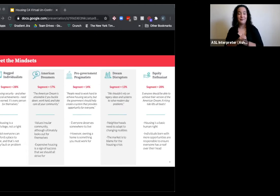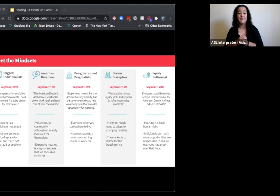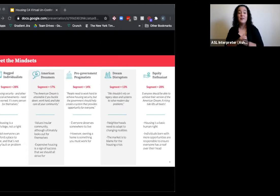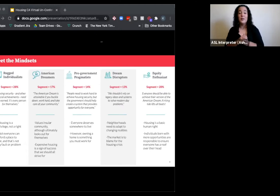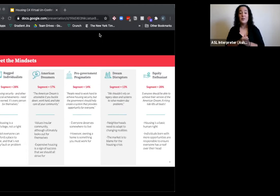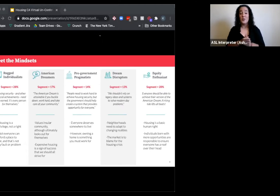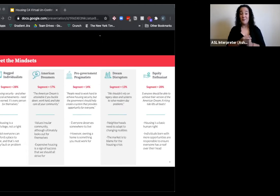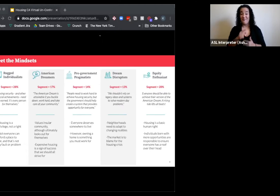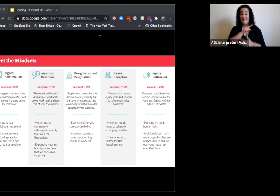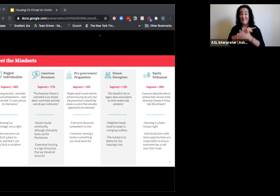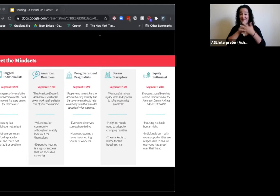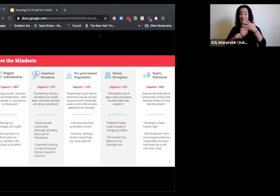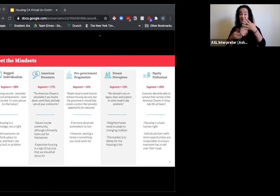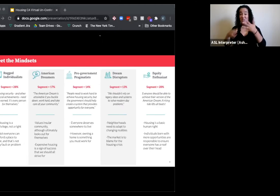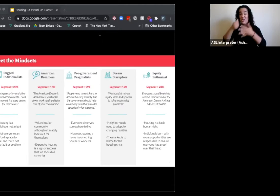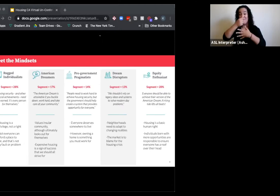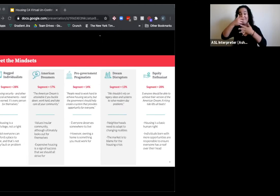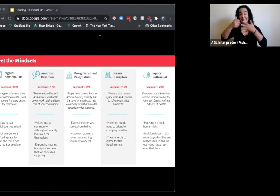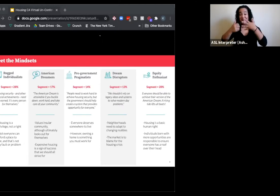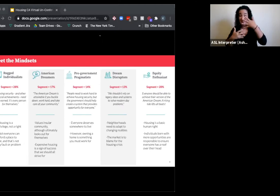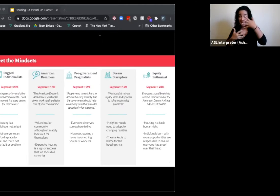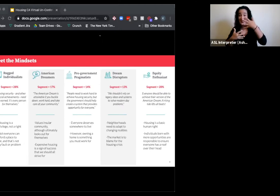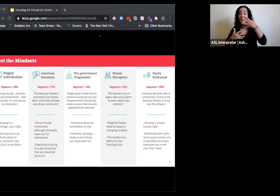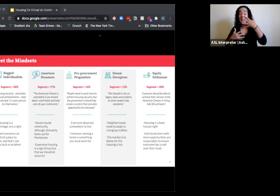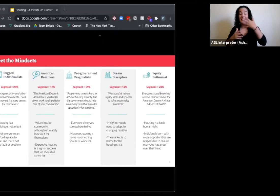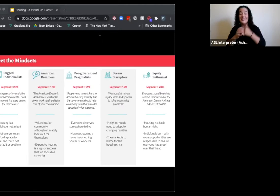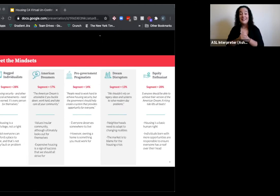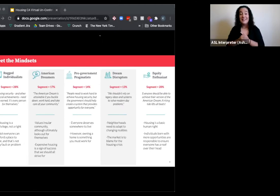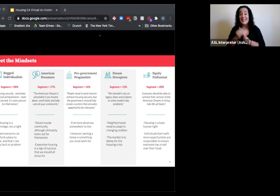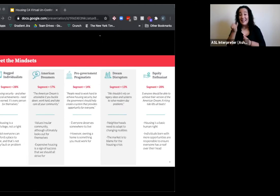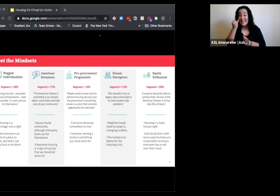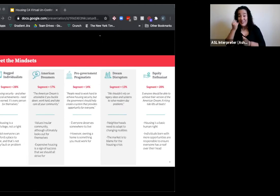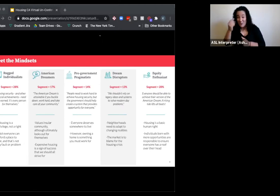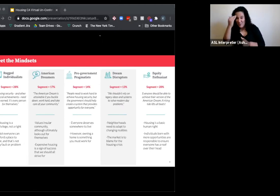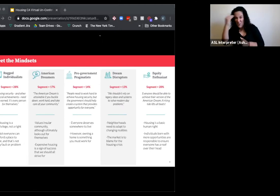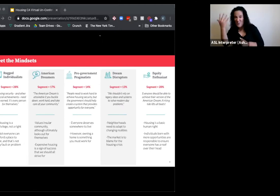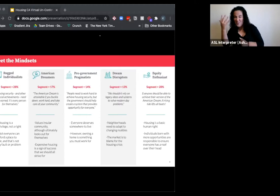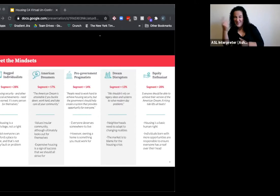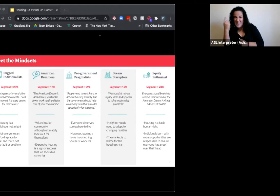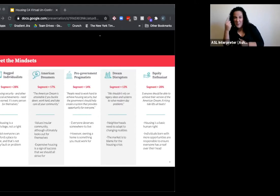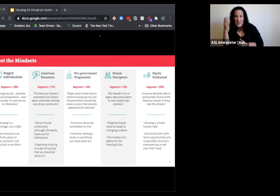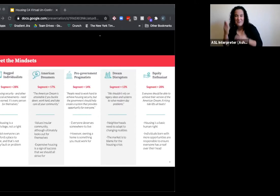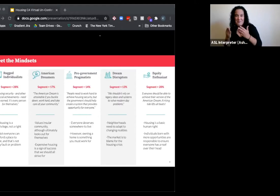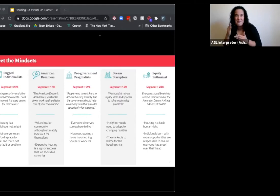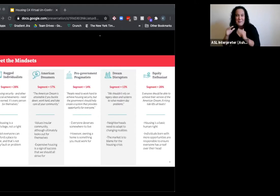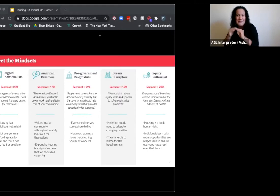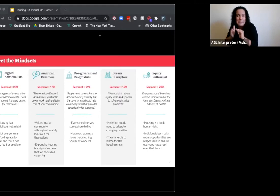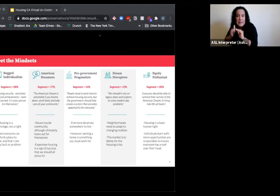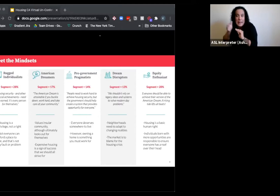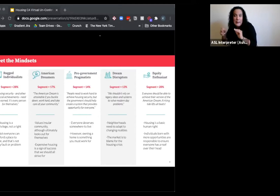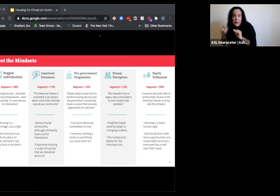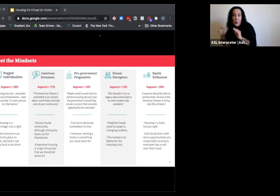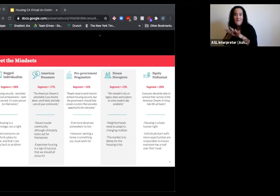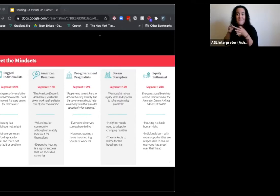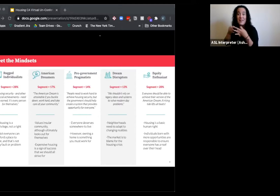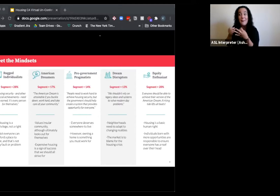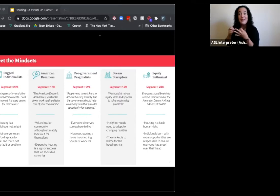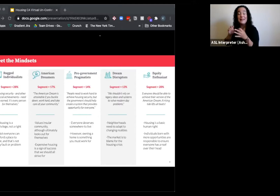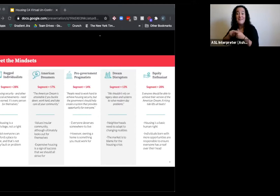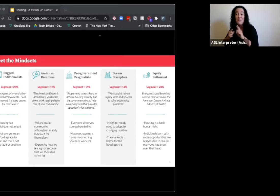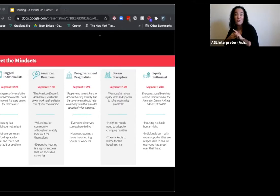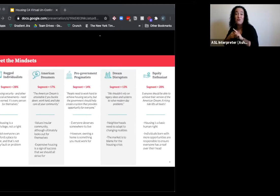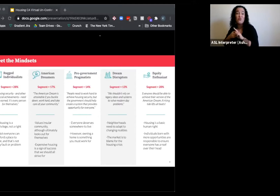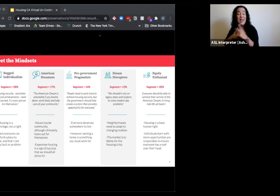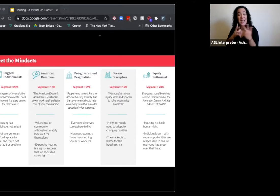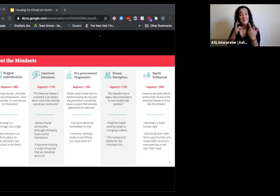them as we go on. And again, if you've met one of these segments before, maybe they're your neighbors, maybe it's you, maybe it's a family member, give us a plus